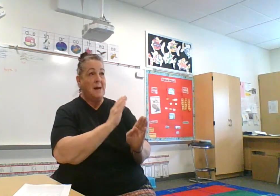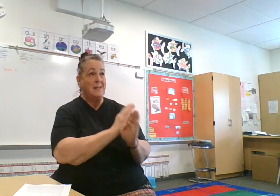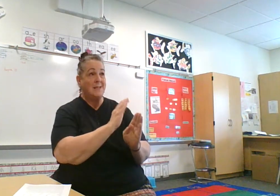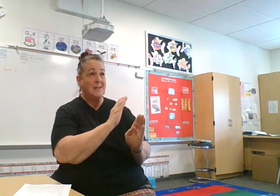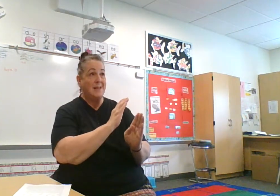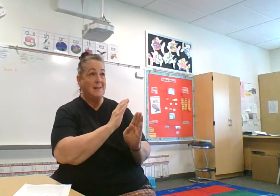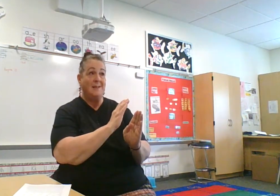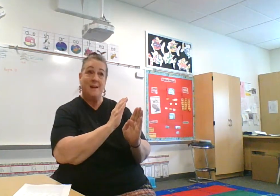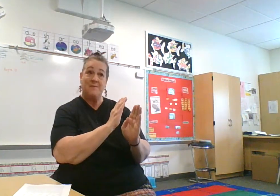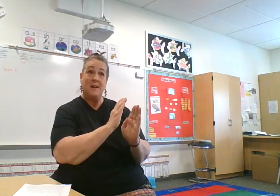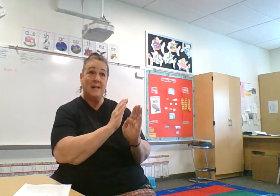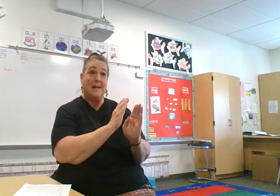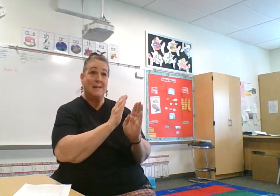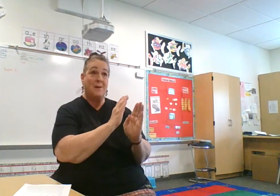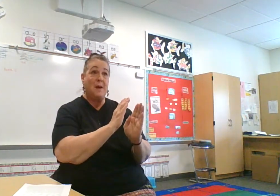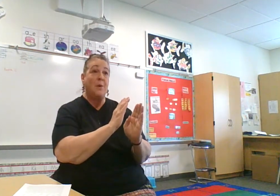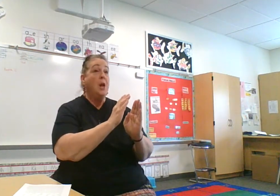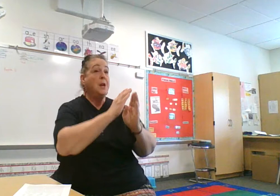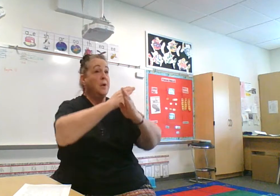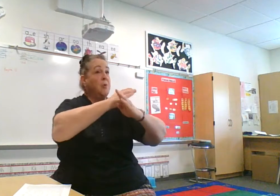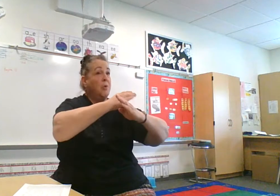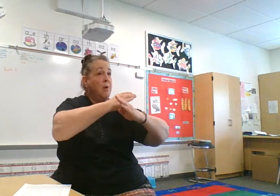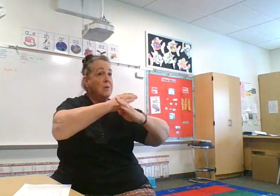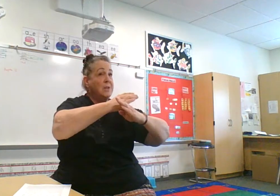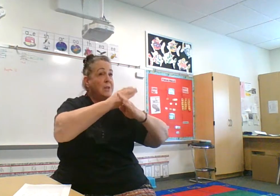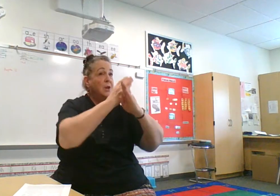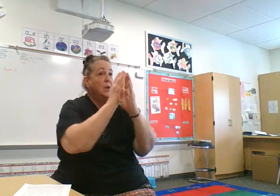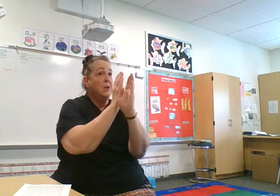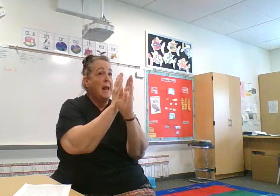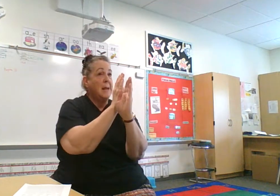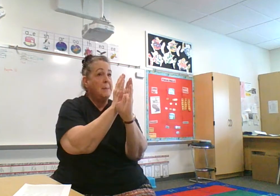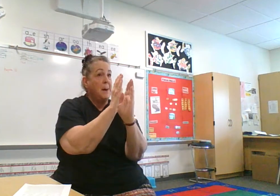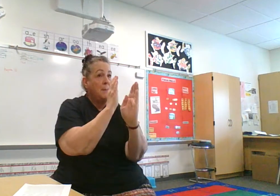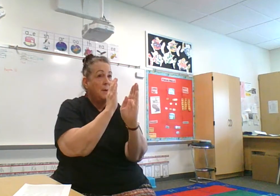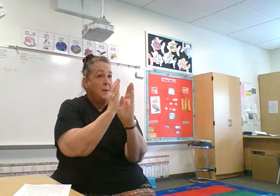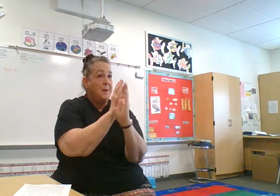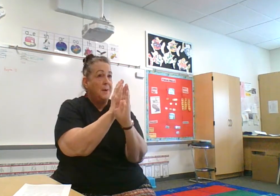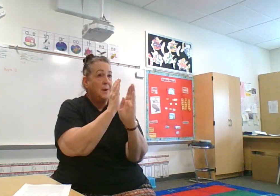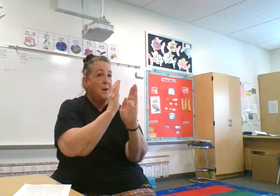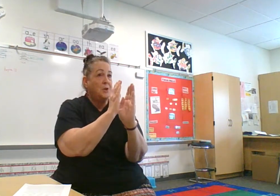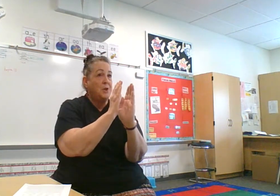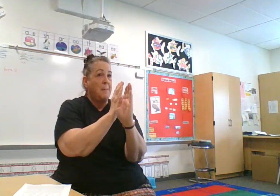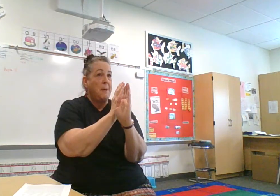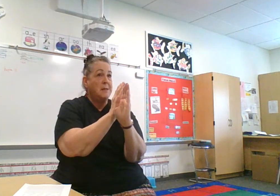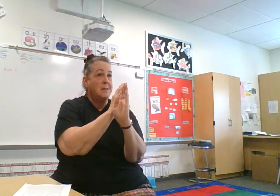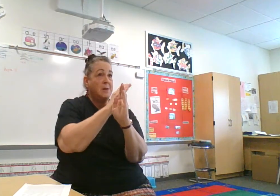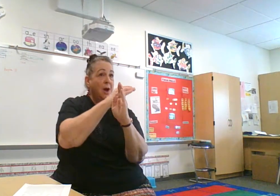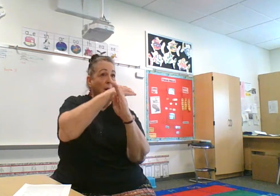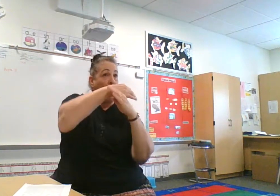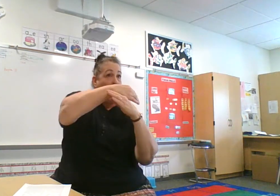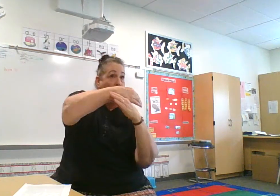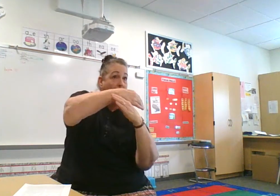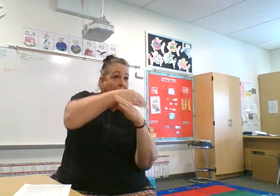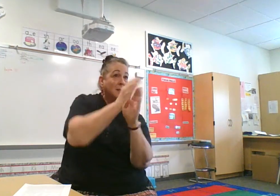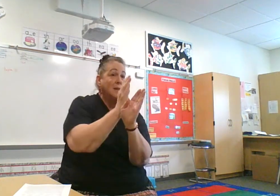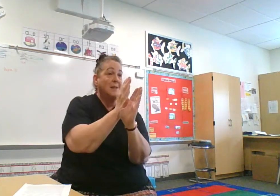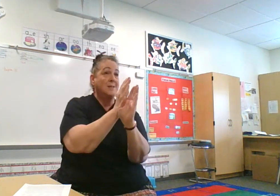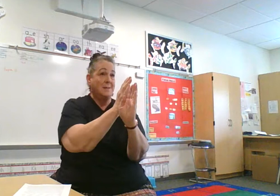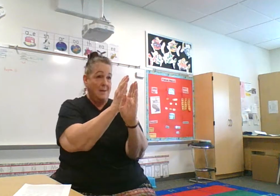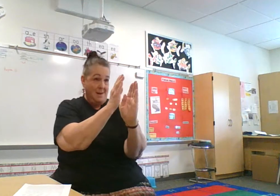bus. Definitely need to know that one. Now don't cross it. Line them up. Because your bus is not like this. It's